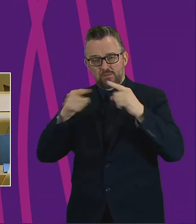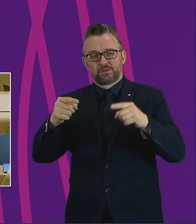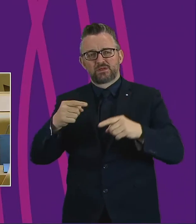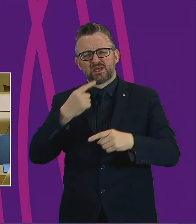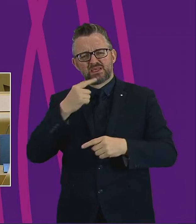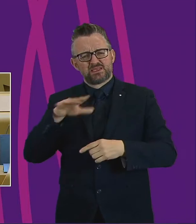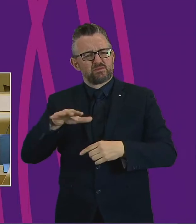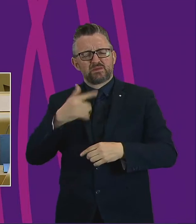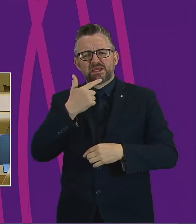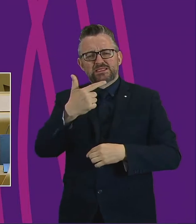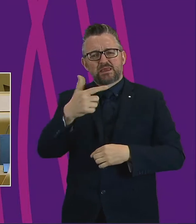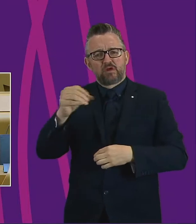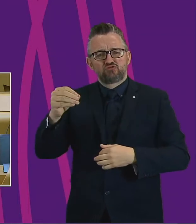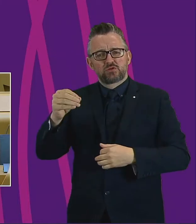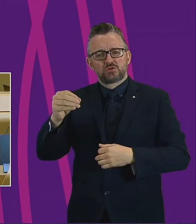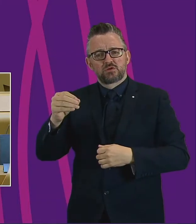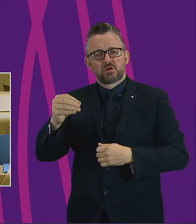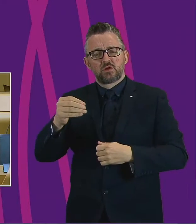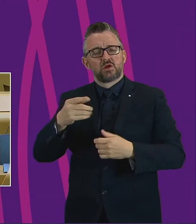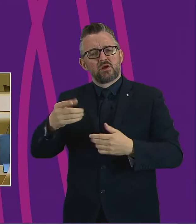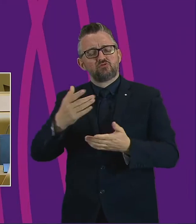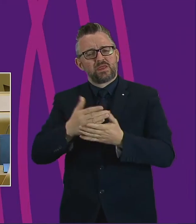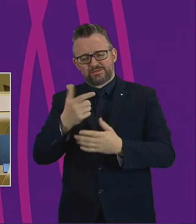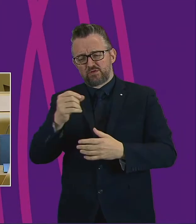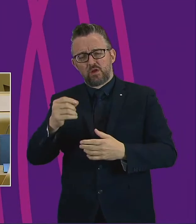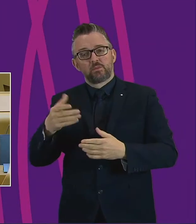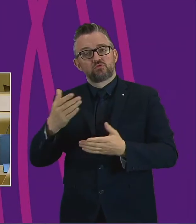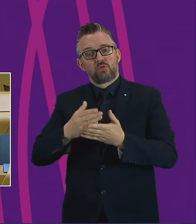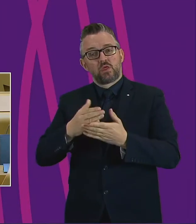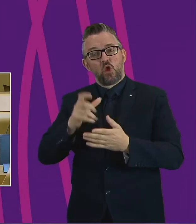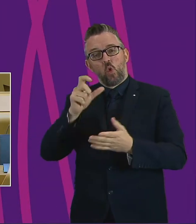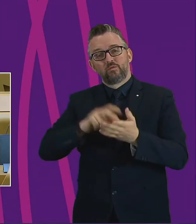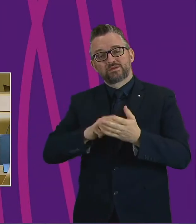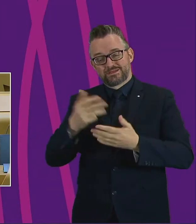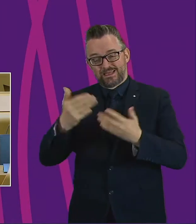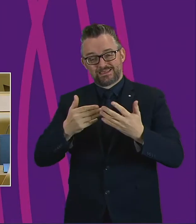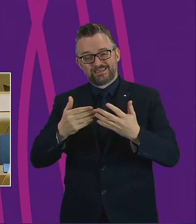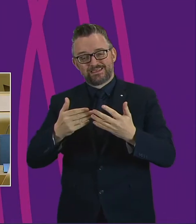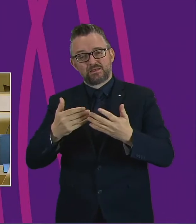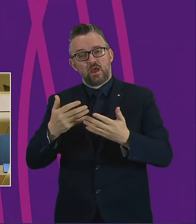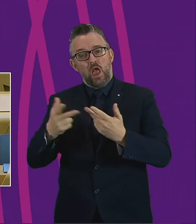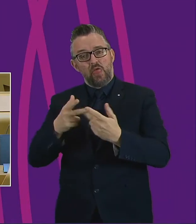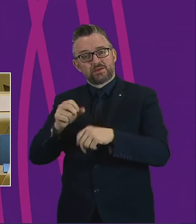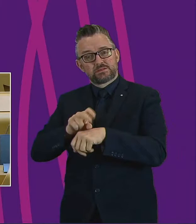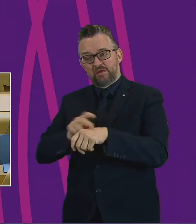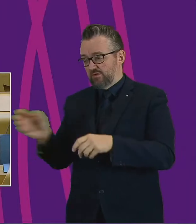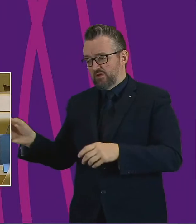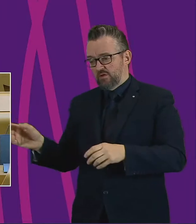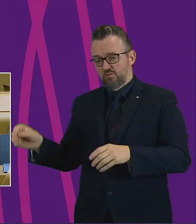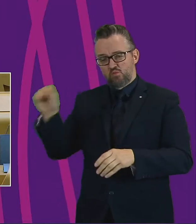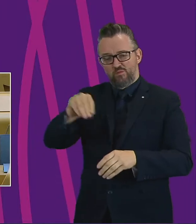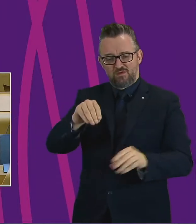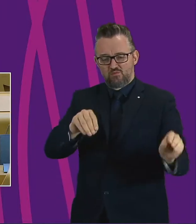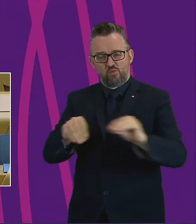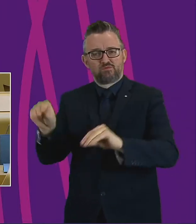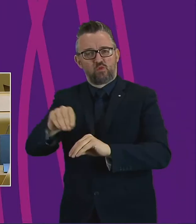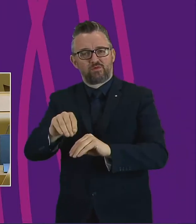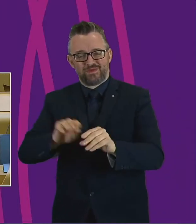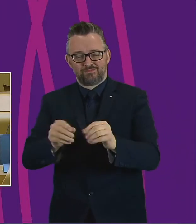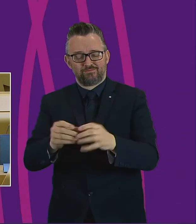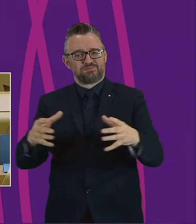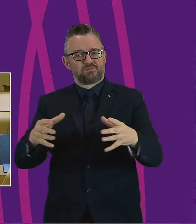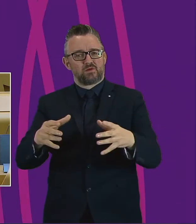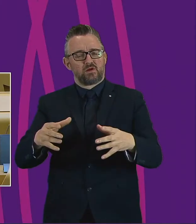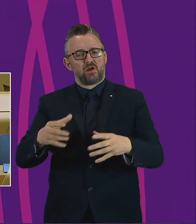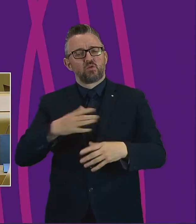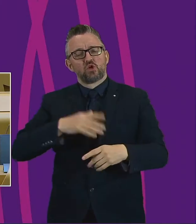700, but have these just been moved from other parts of the government's COVID-19 response? And given the failures we've seen in contact tracing